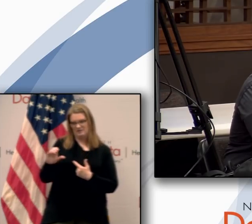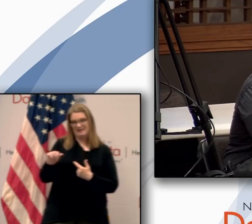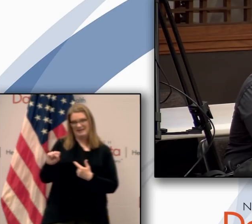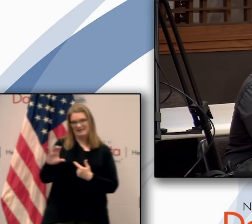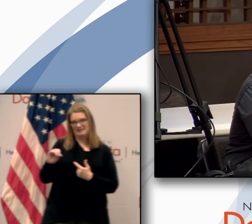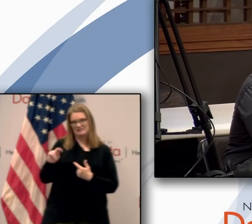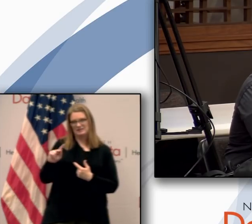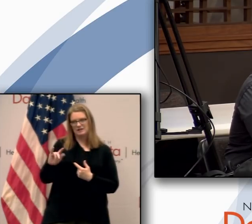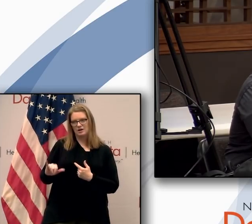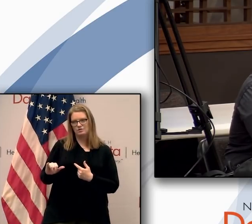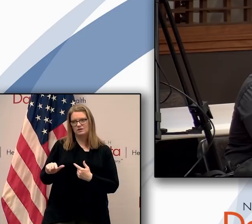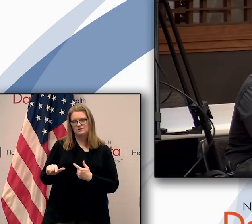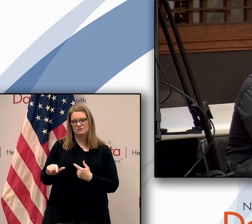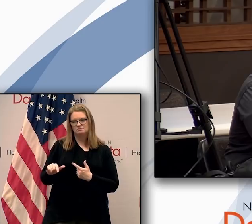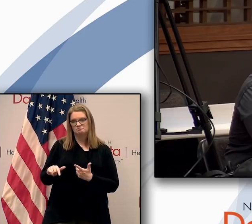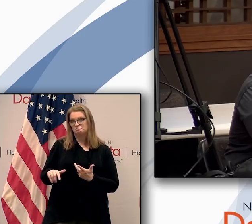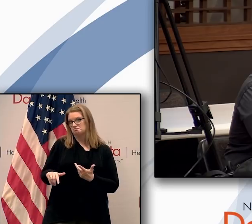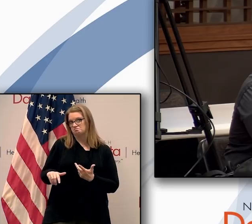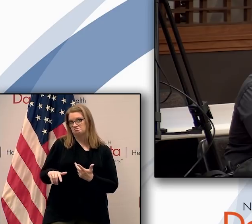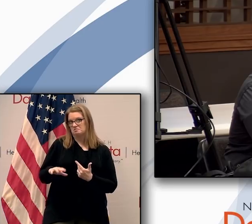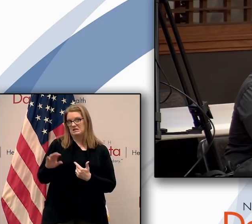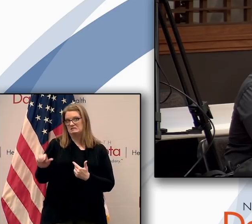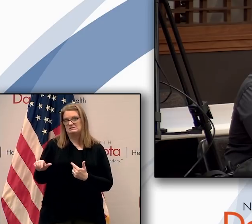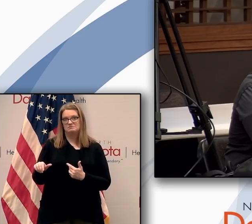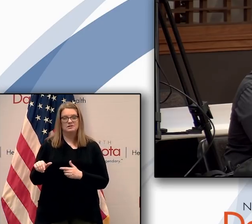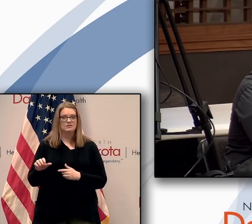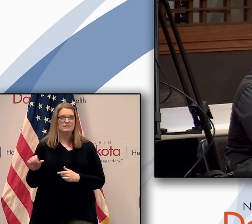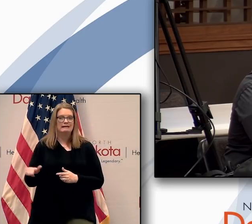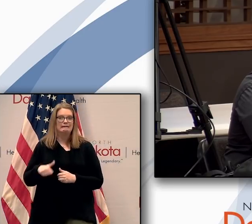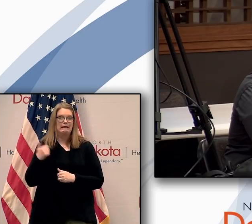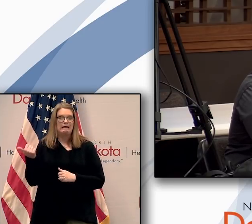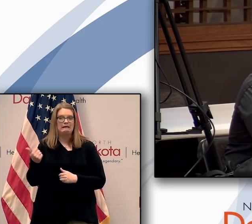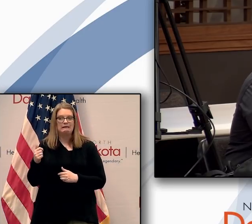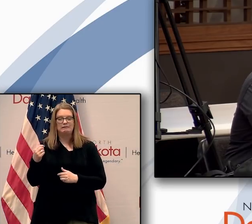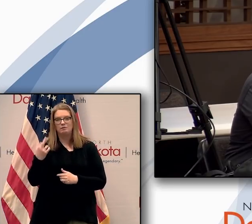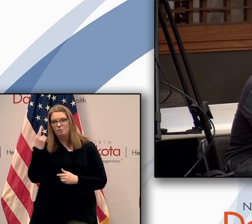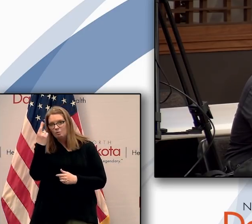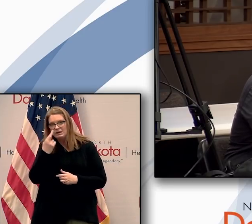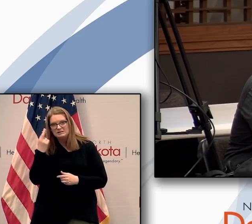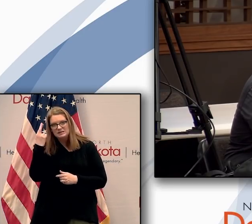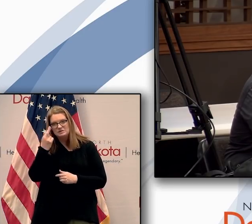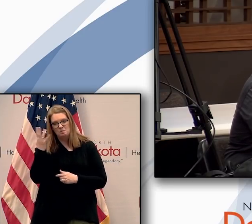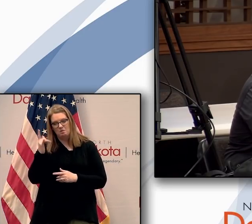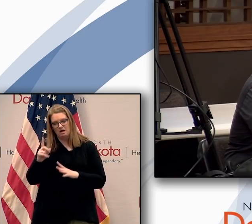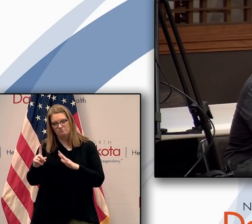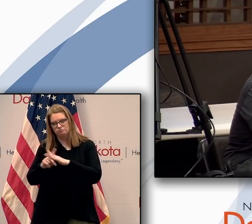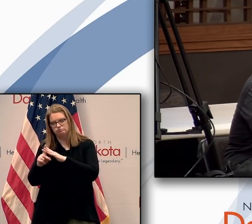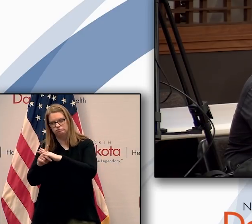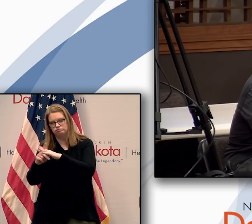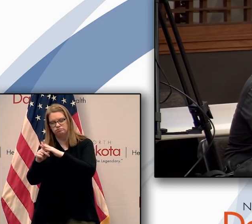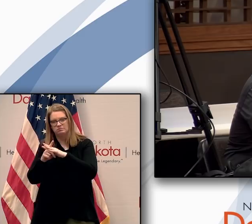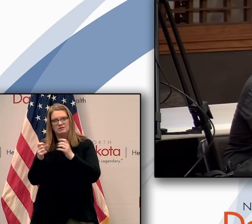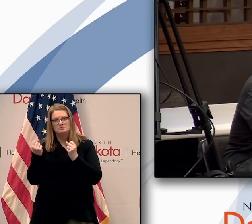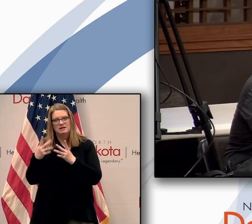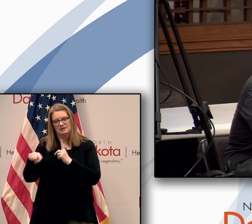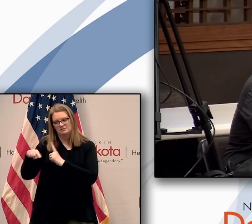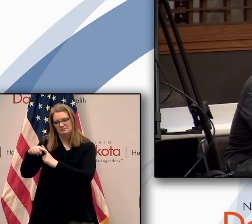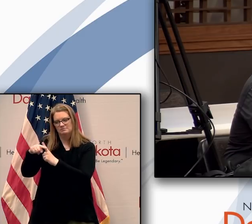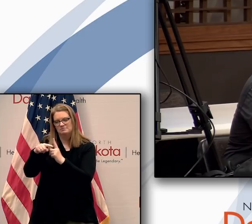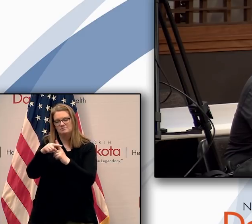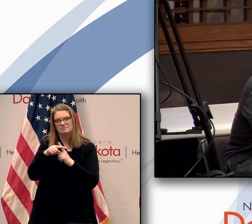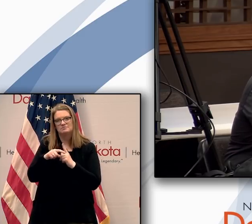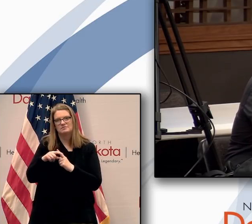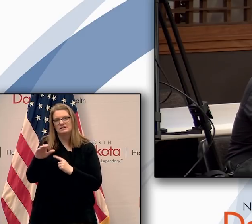that you guys think might be going on there that could be causing this high amount of positive cases there in Cass County? And is there any fear that they might